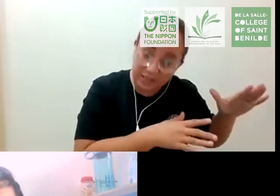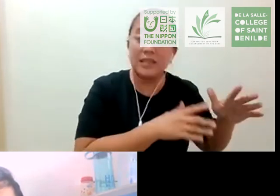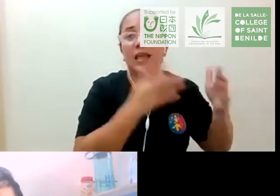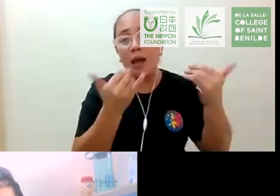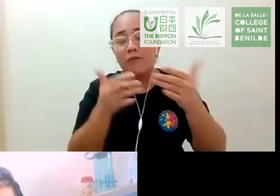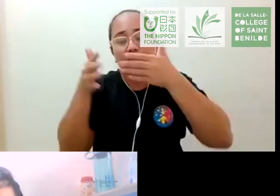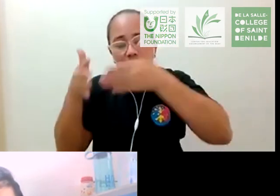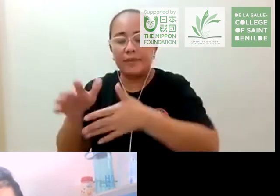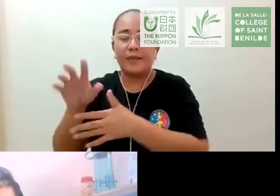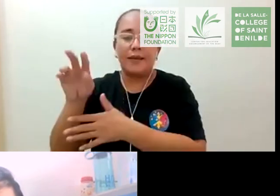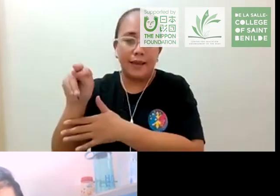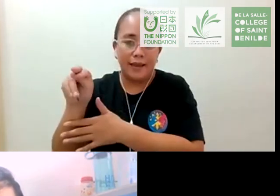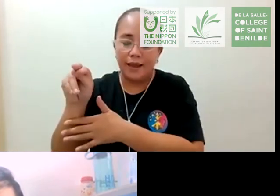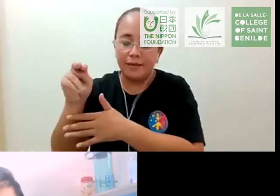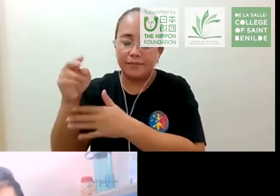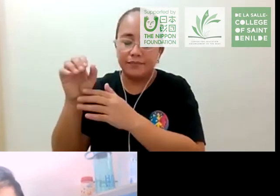of the dominant hand.